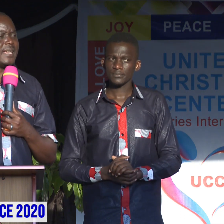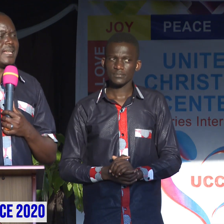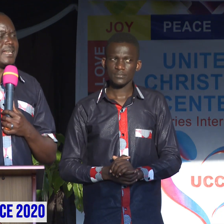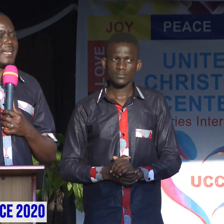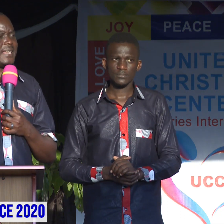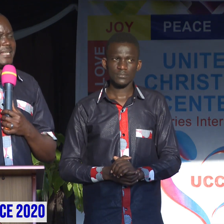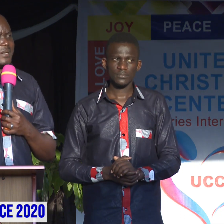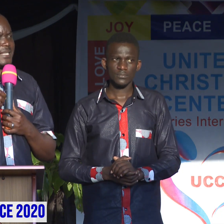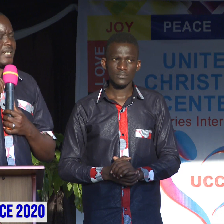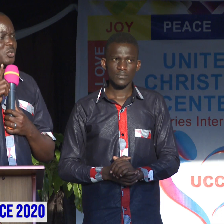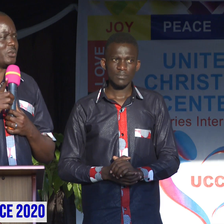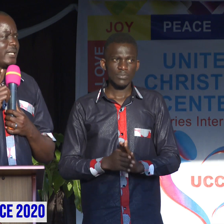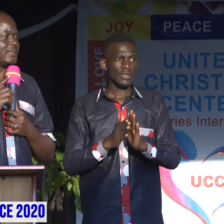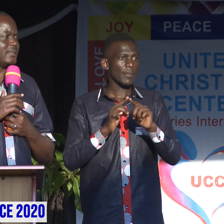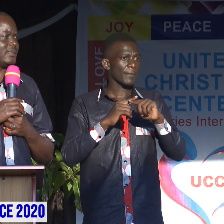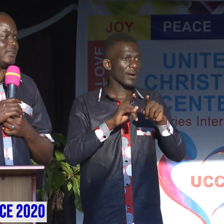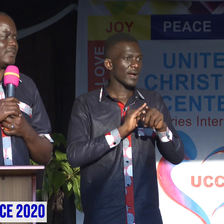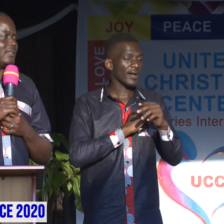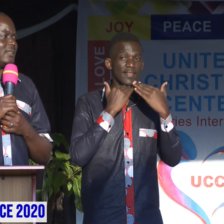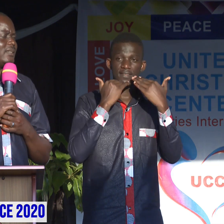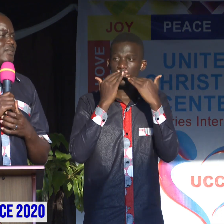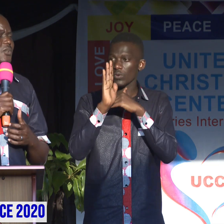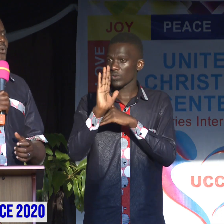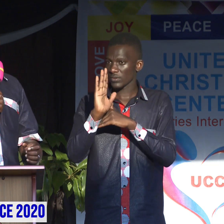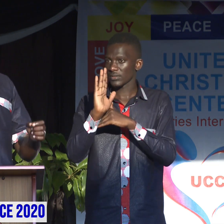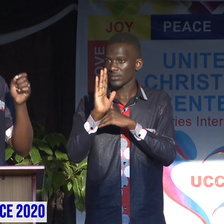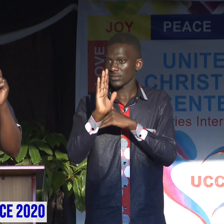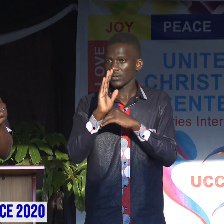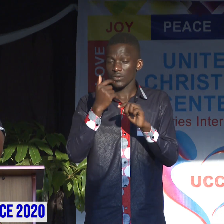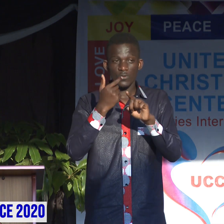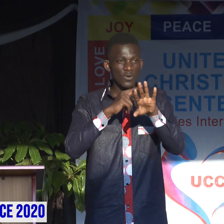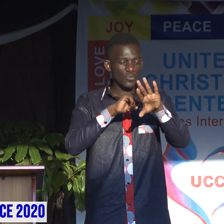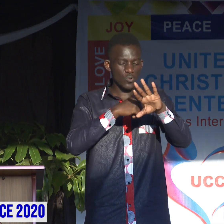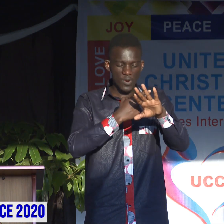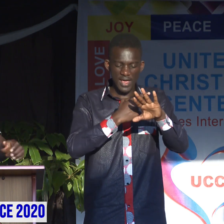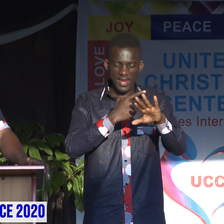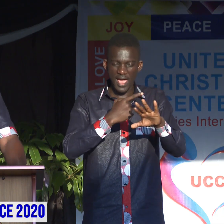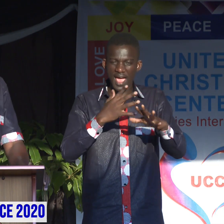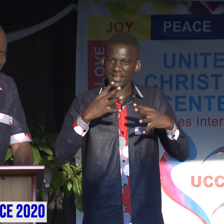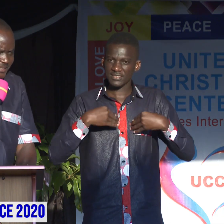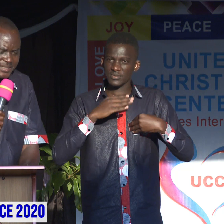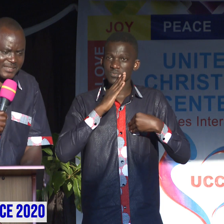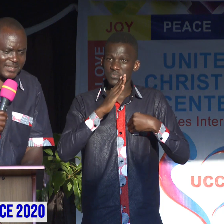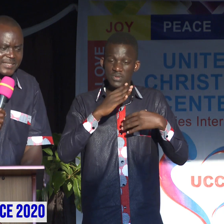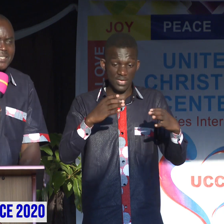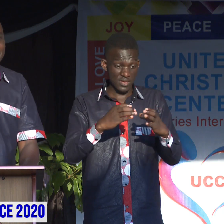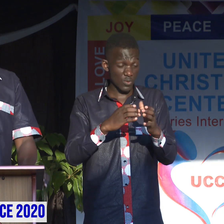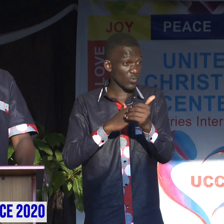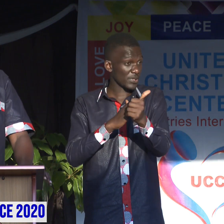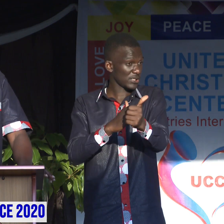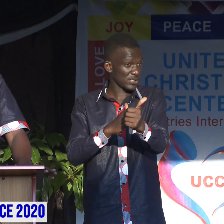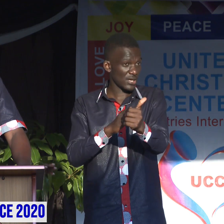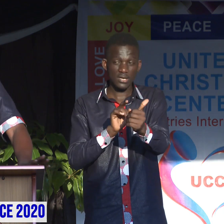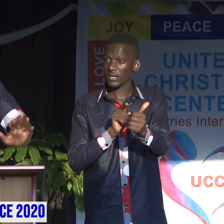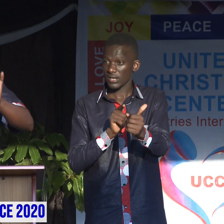fellowshipping. Na ye neba zakatonda. But I thank God. Okuvalo nakirizo okubera unity leader. From the time I accepted to be a